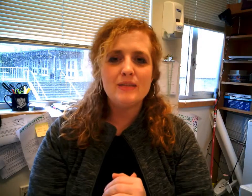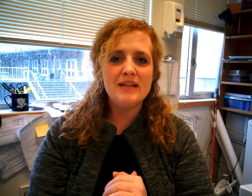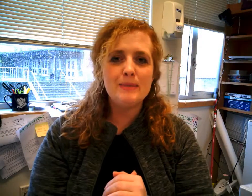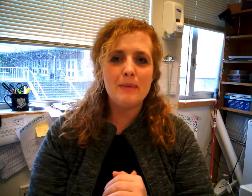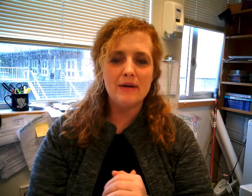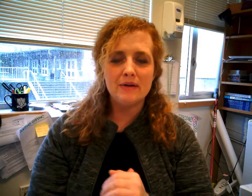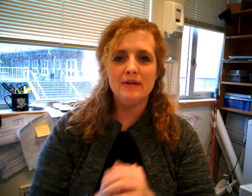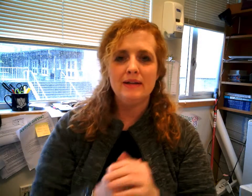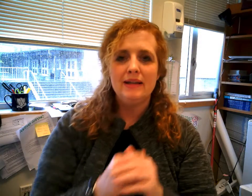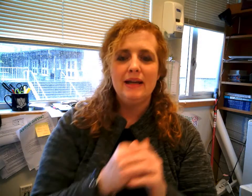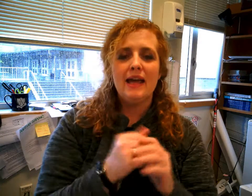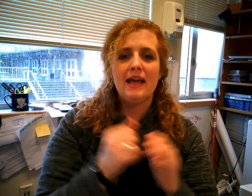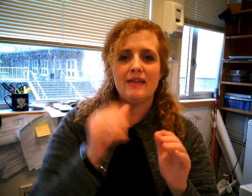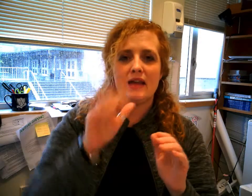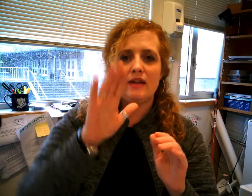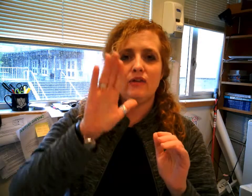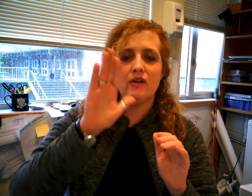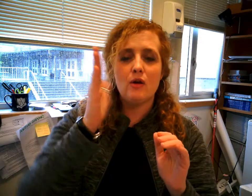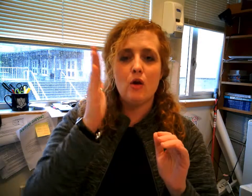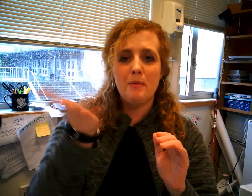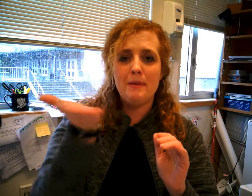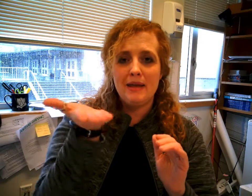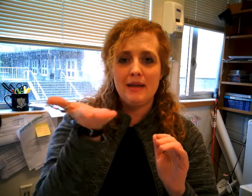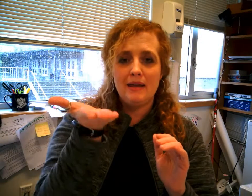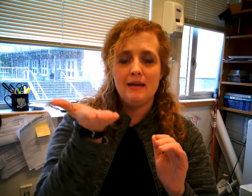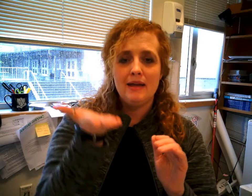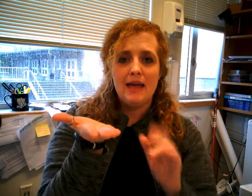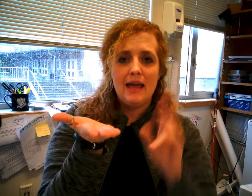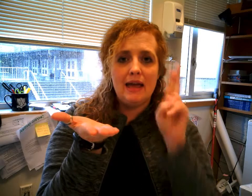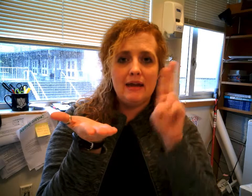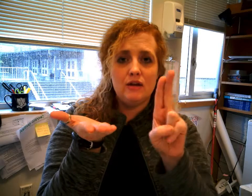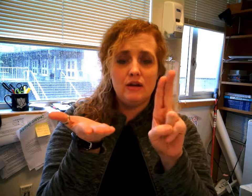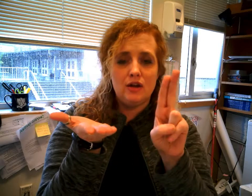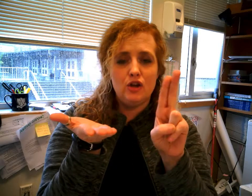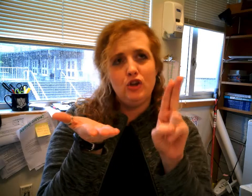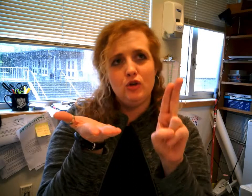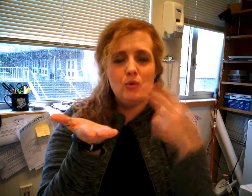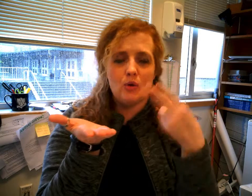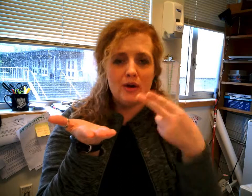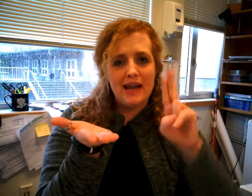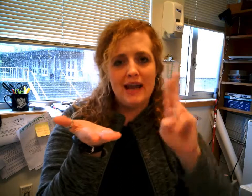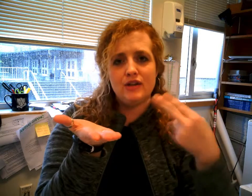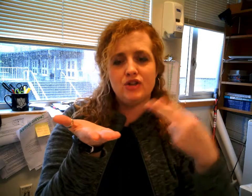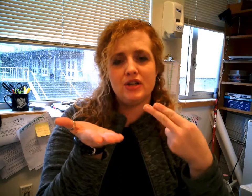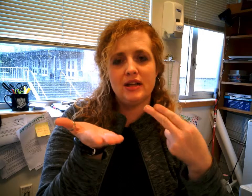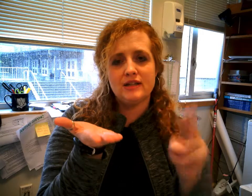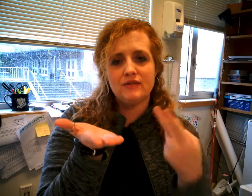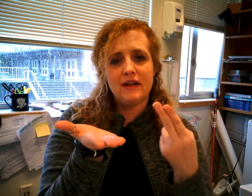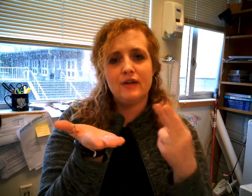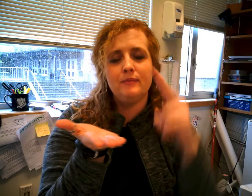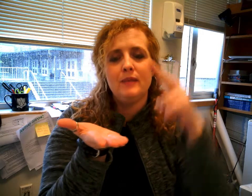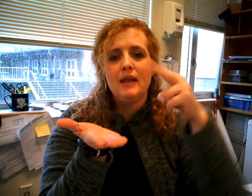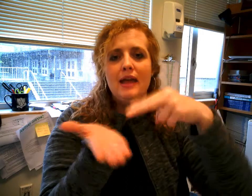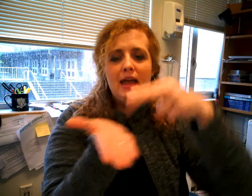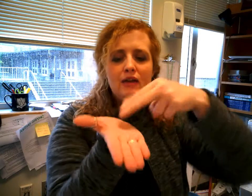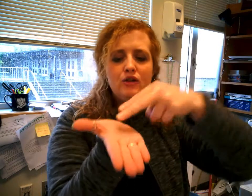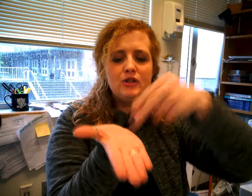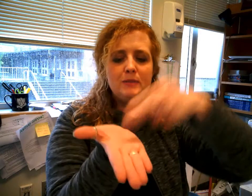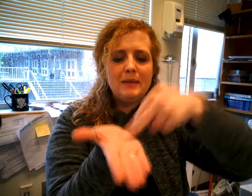is butter, and that is an open B and a U or an H classifier, and you're just